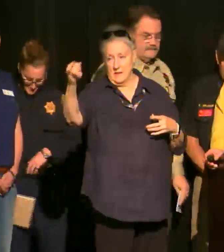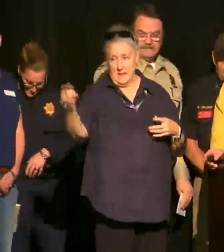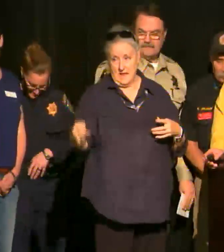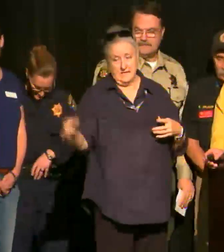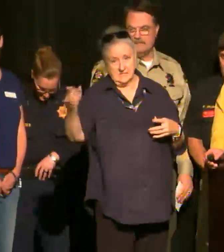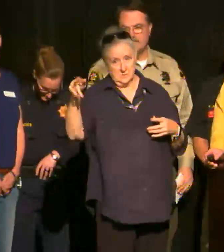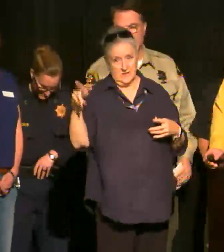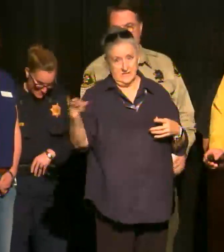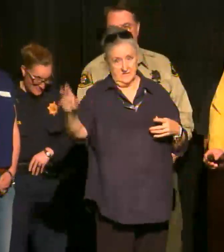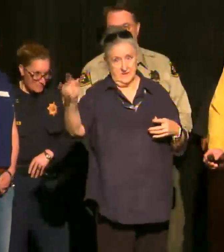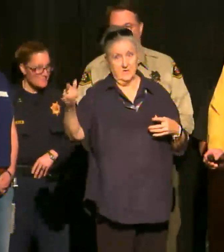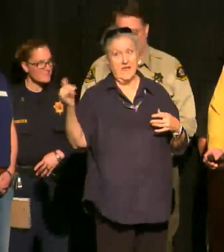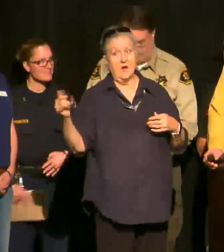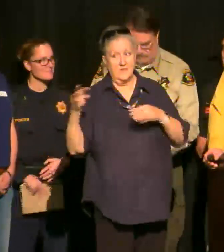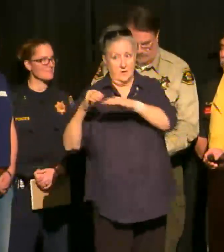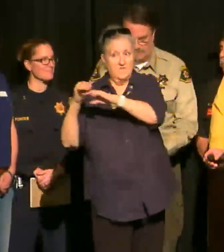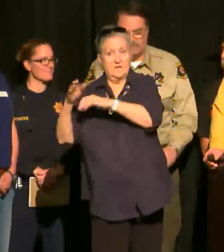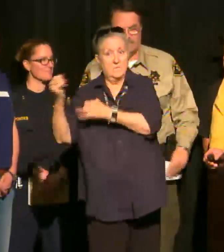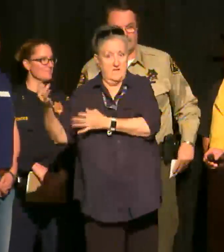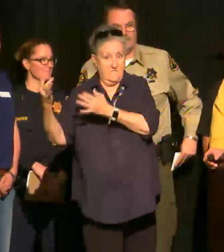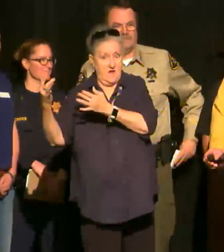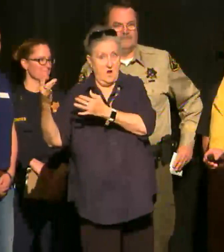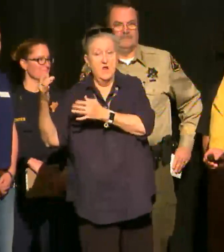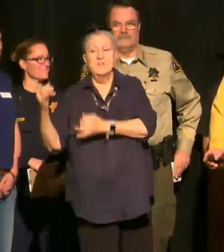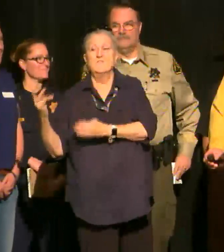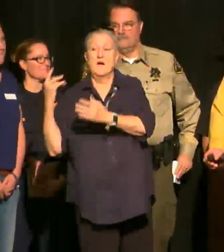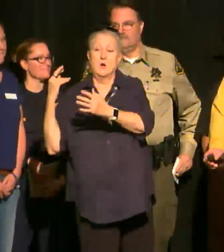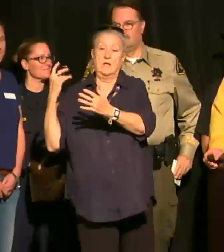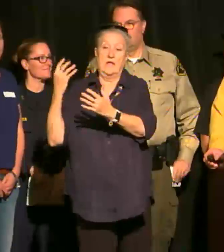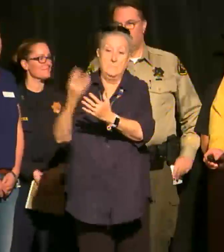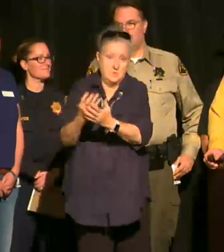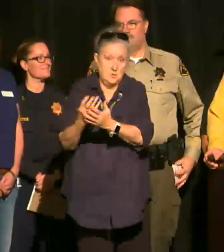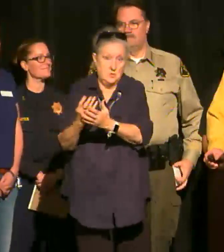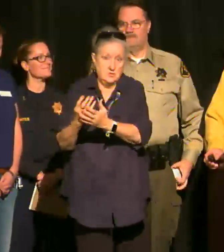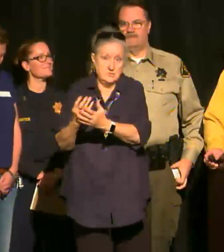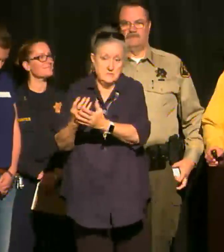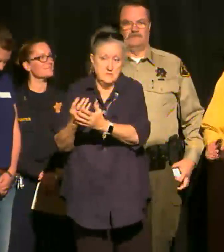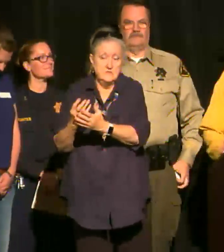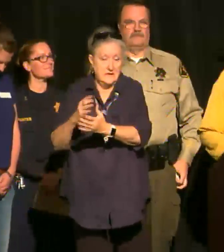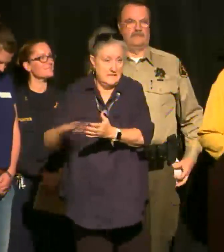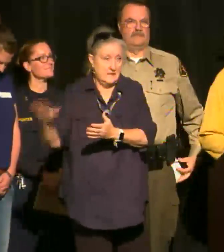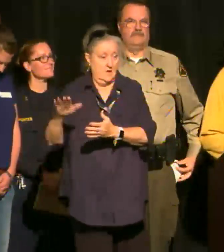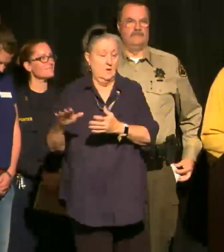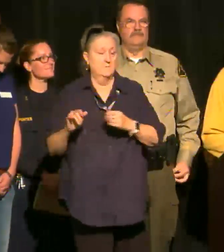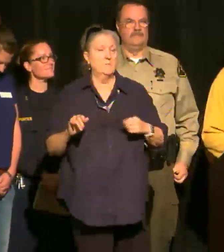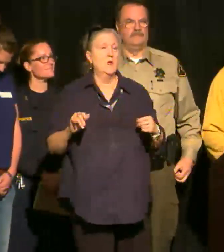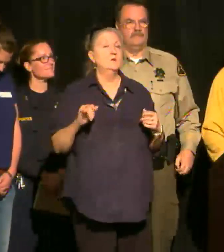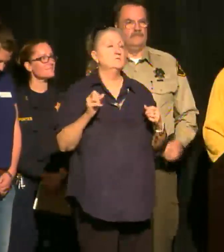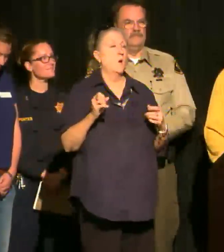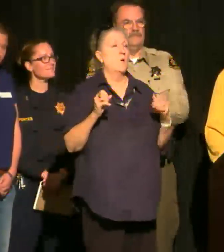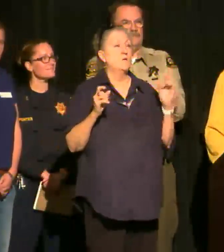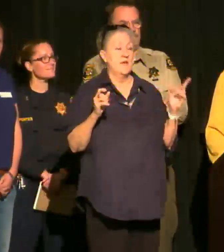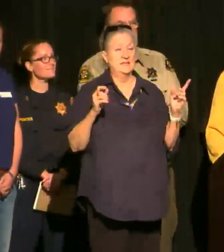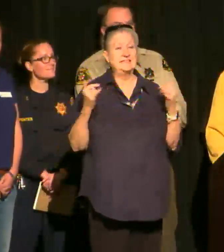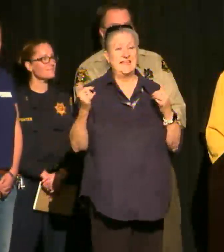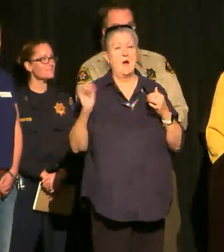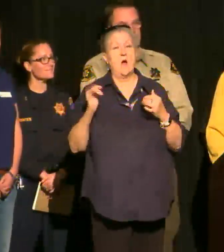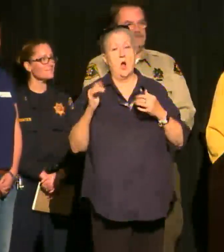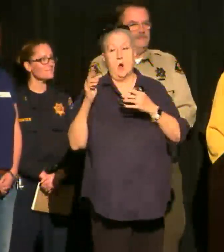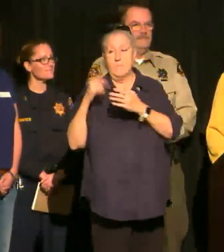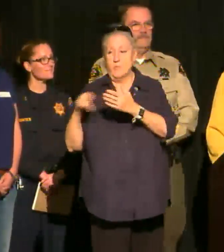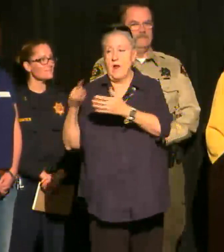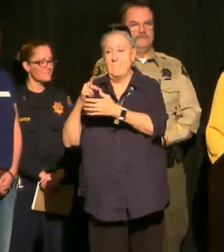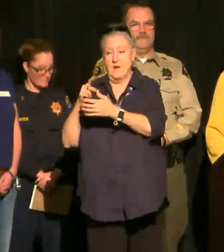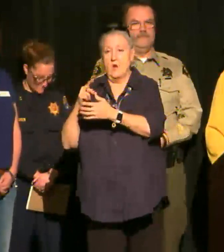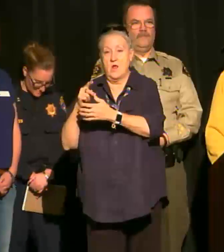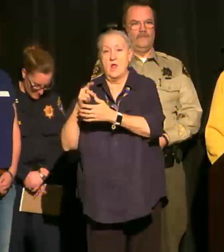those lines are now affected by fire. The fire came to us in the Gibraltar area. So that is now our primary line,